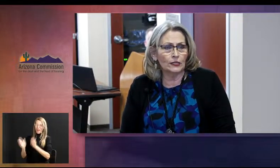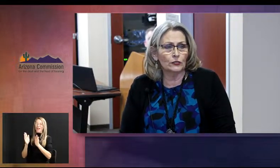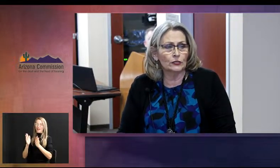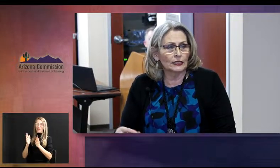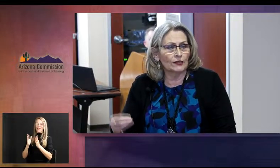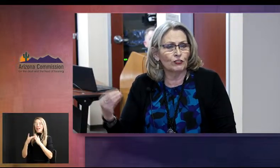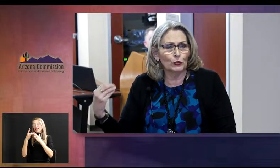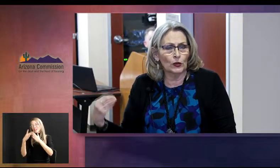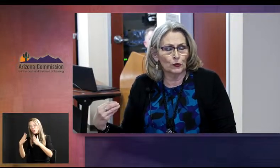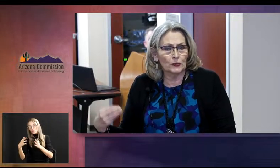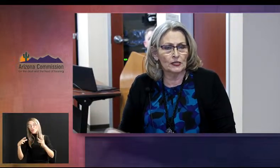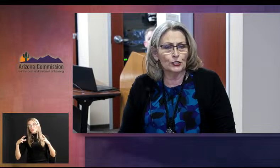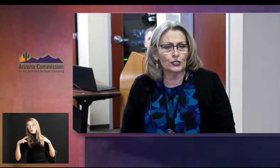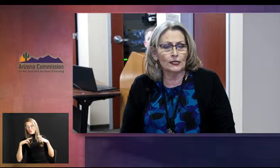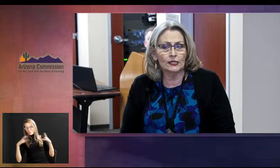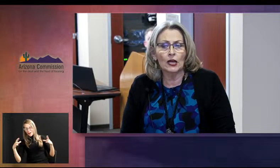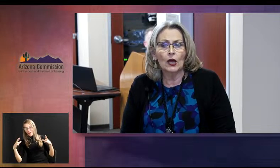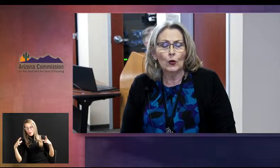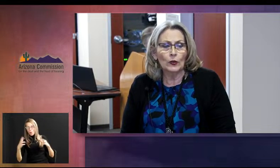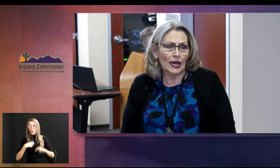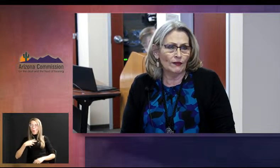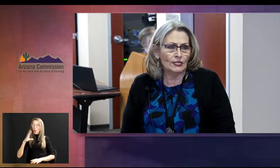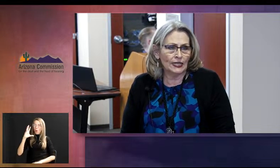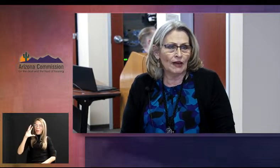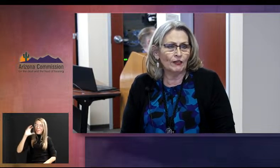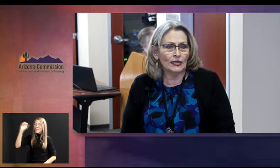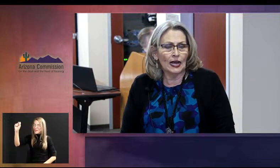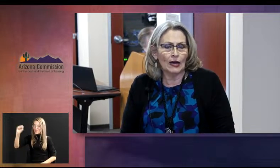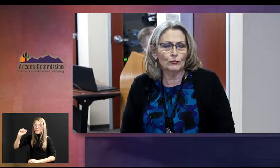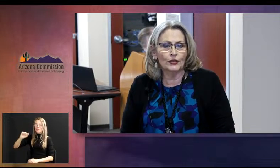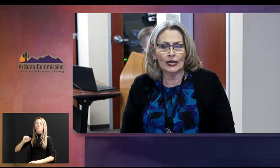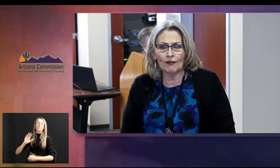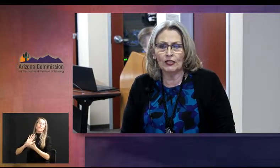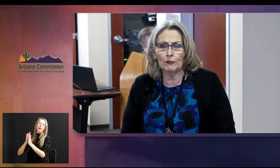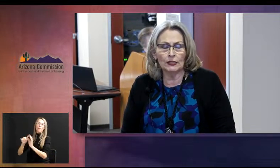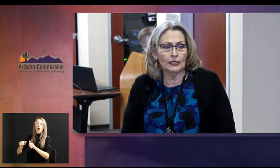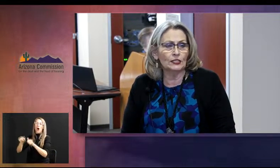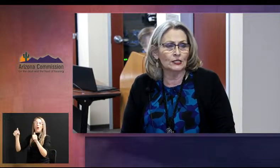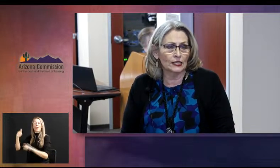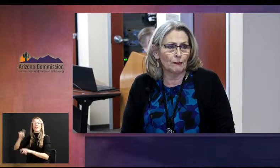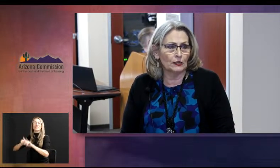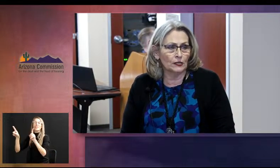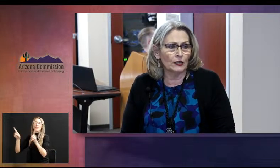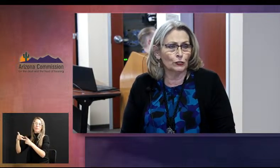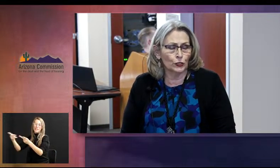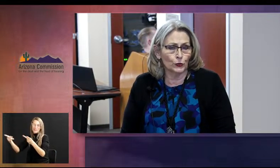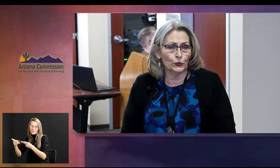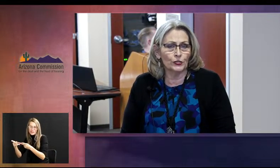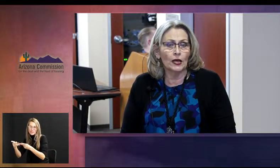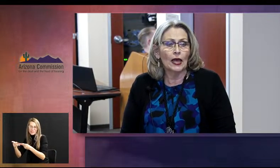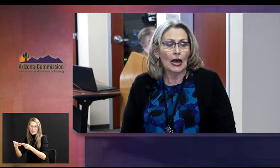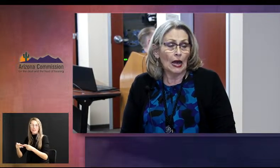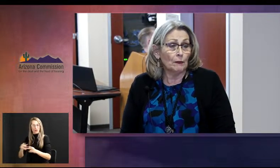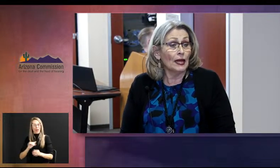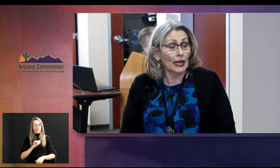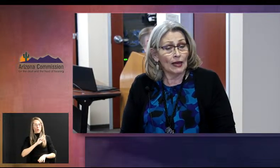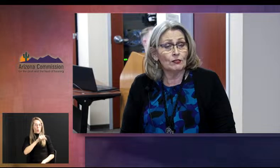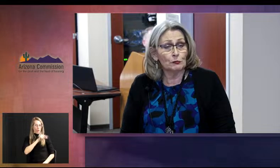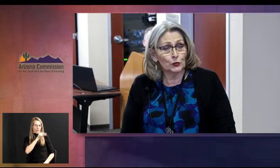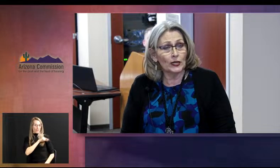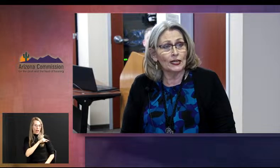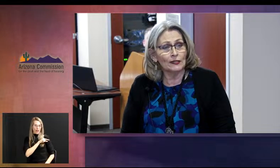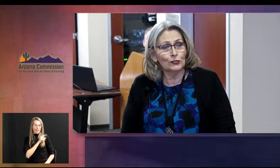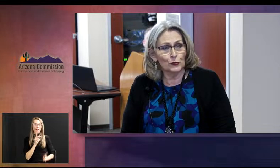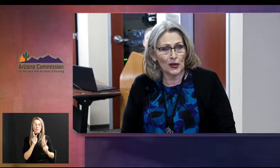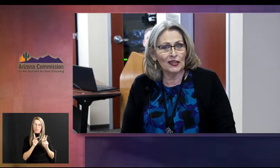as leaders leave to other positions, we have staff in-house that have the ability to step into their shoes and have